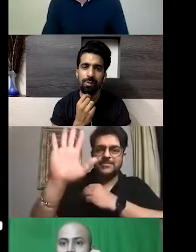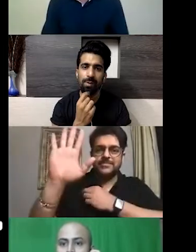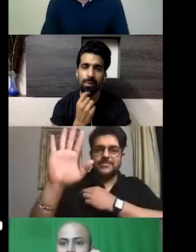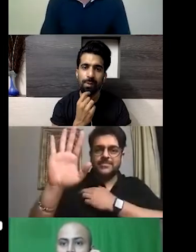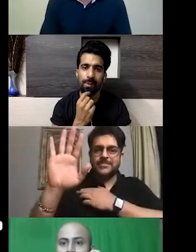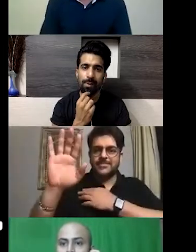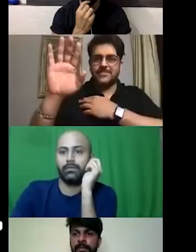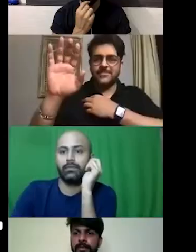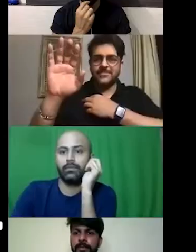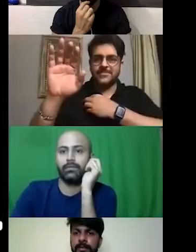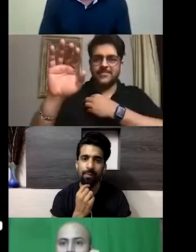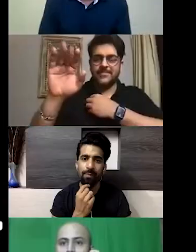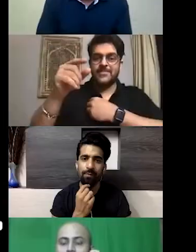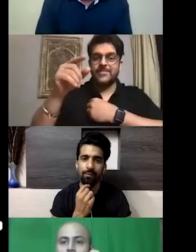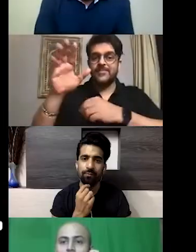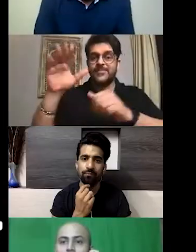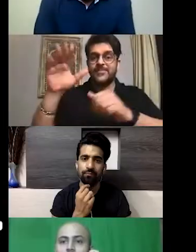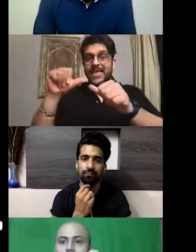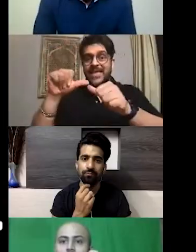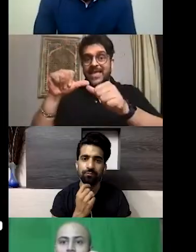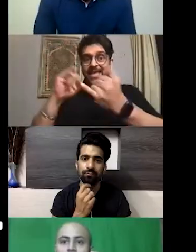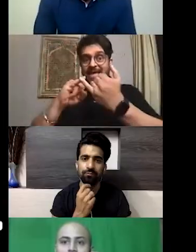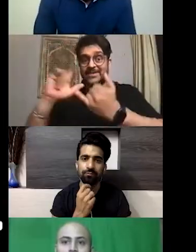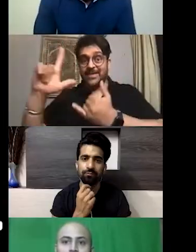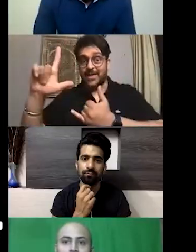Yeah, Dr. Alim would like to add.